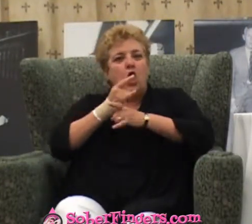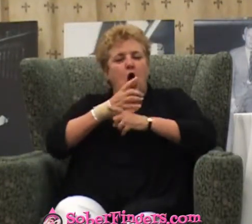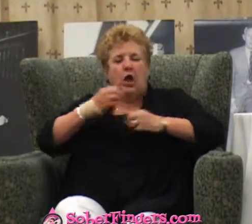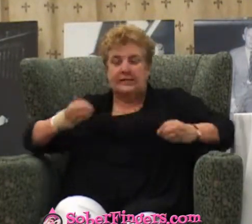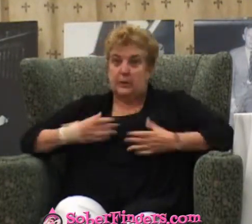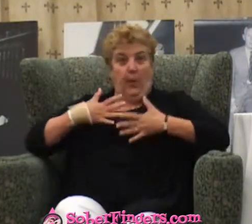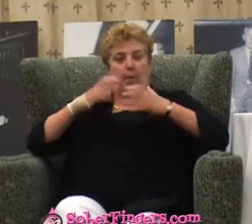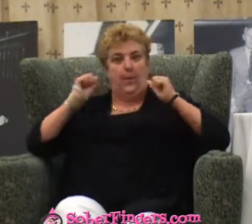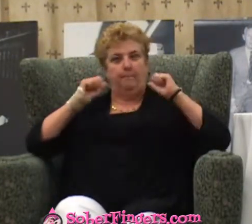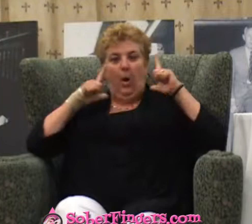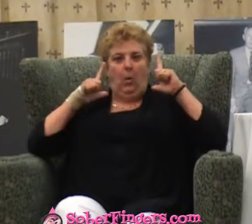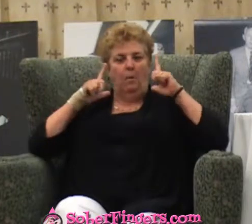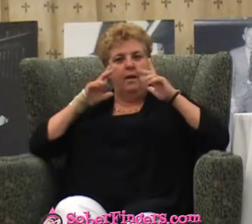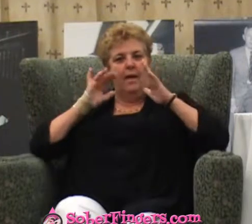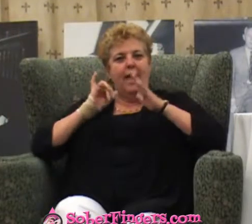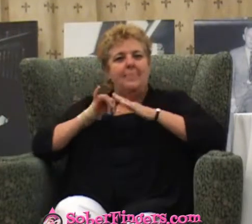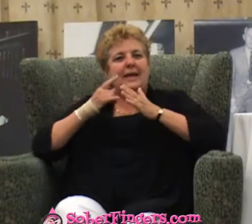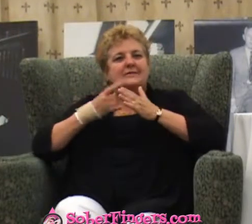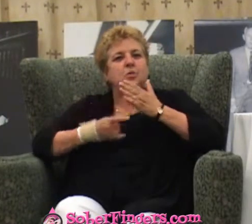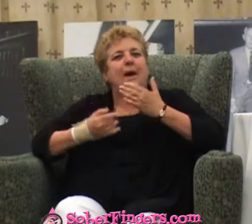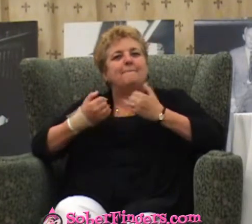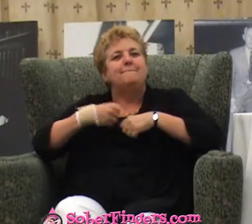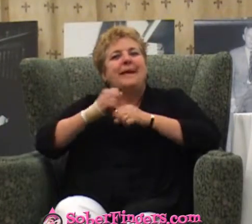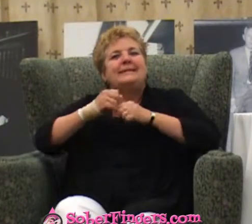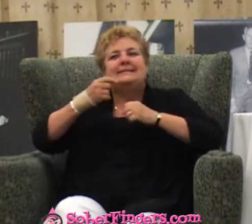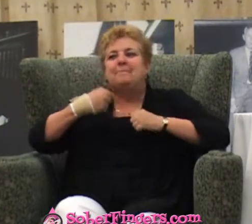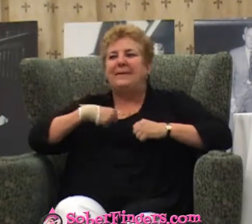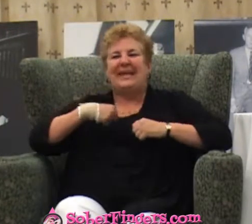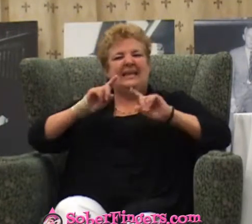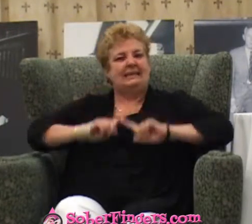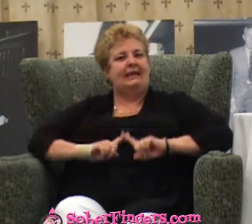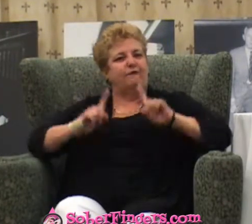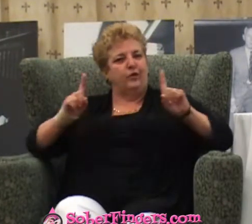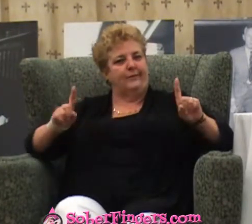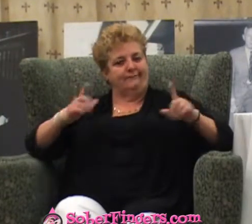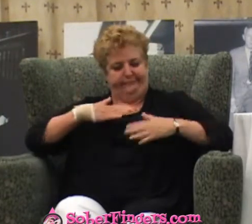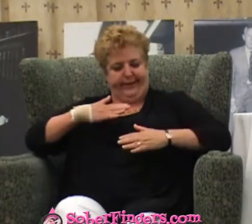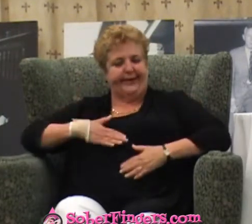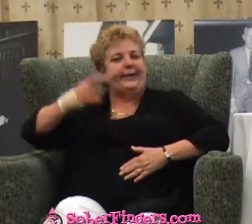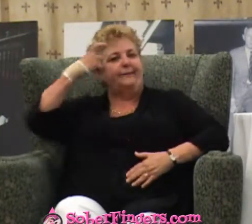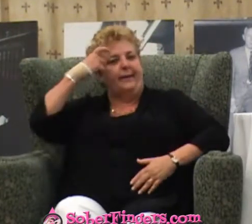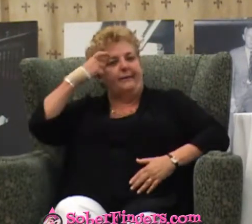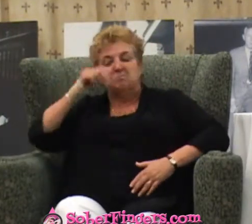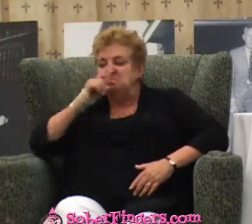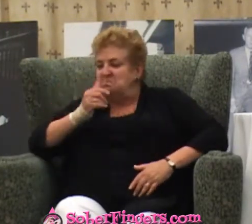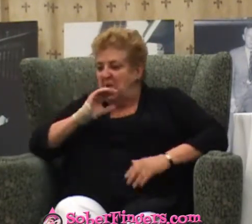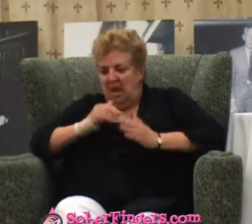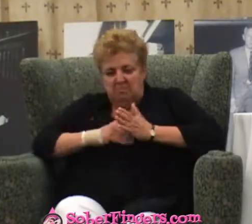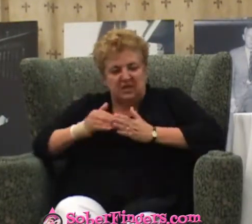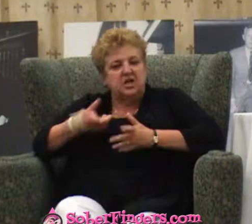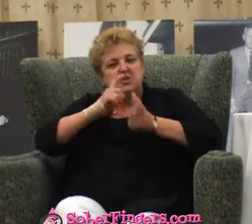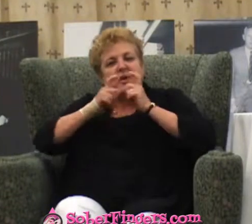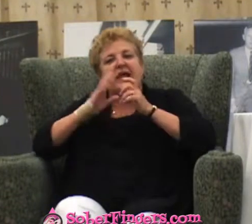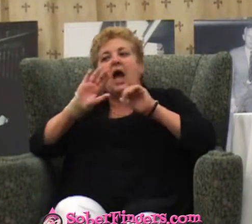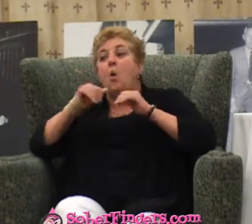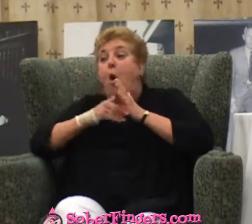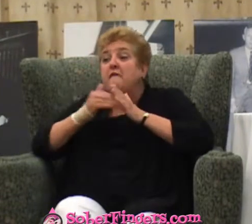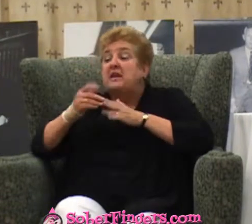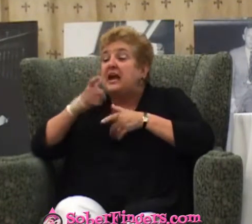And that's what makes me bodily and mentally different. It's not how much I drink or how often I drink, but the effect produced by alcohol